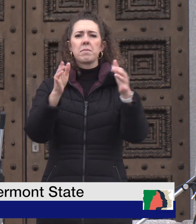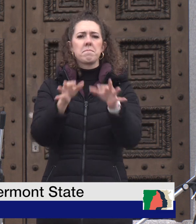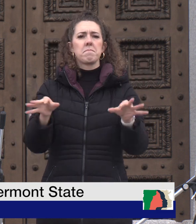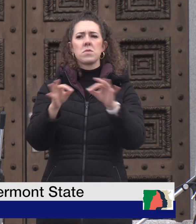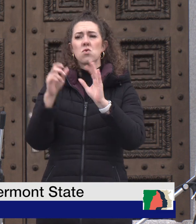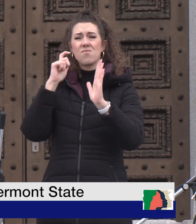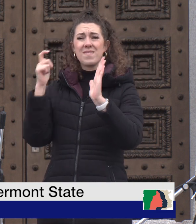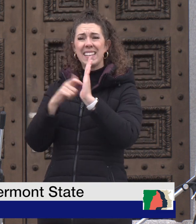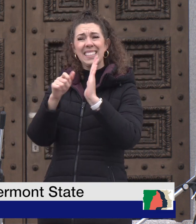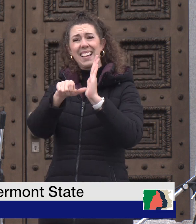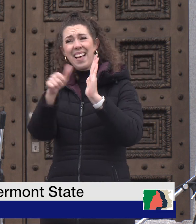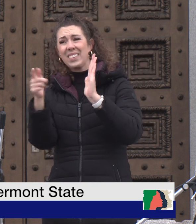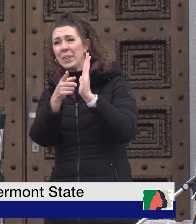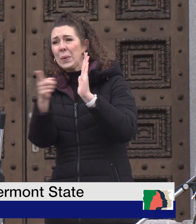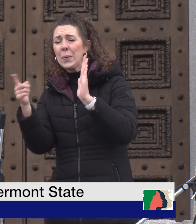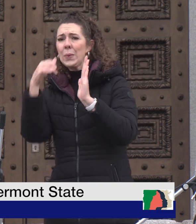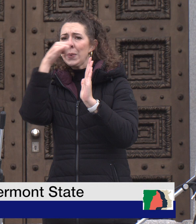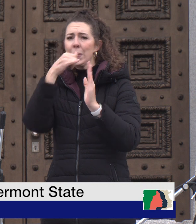others.